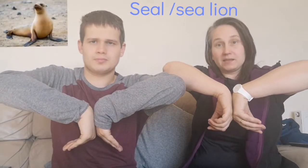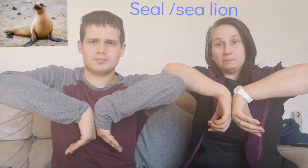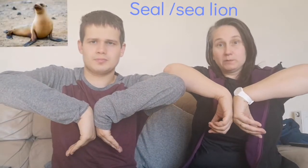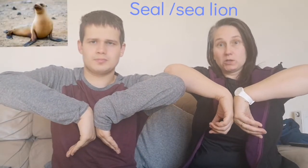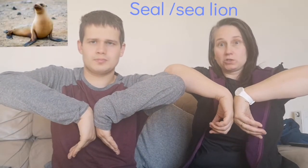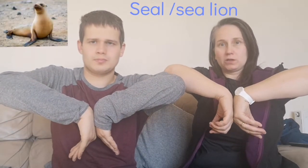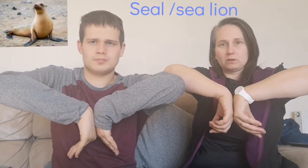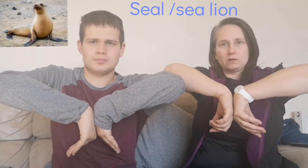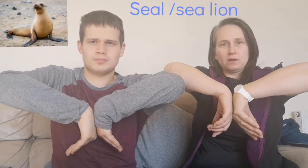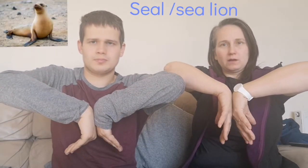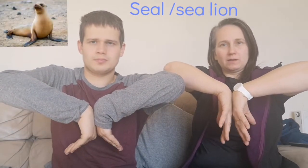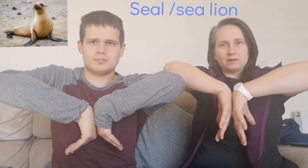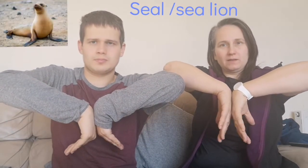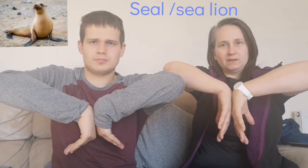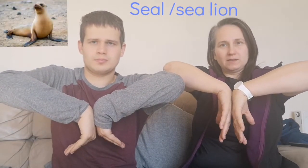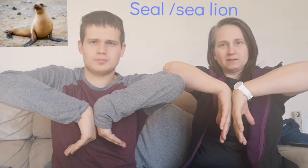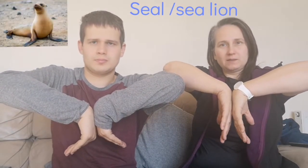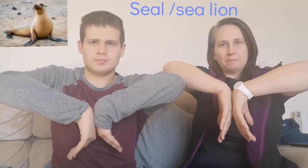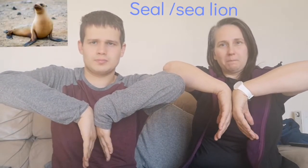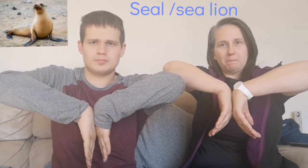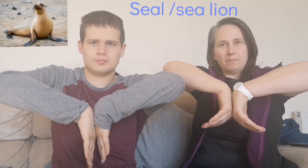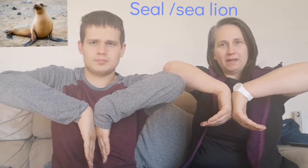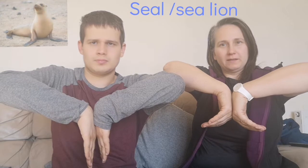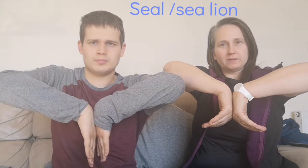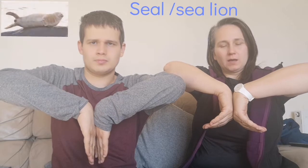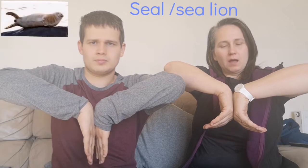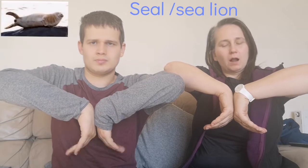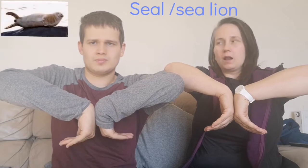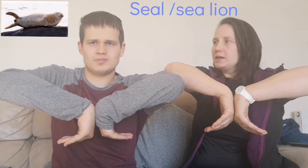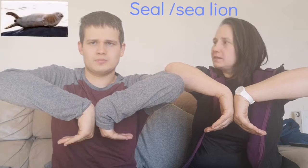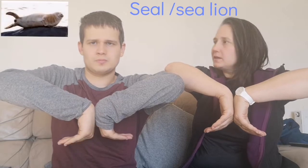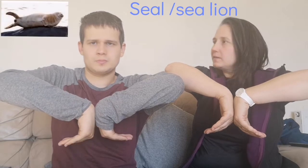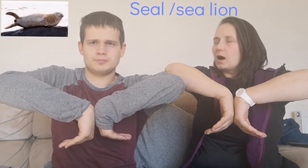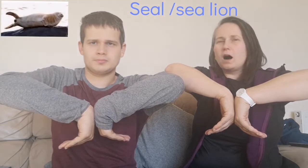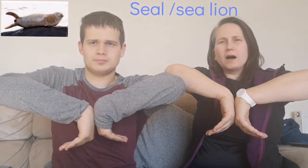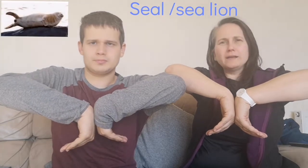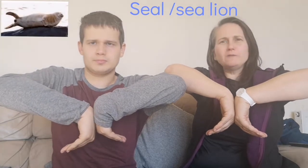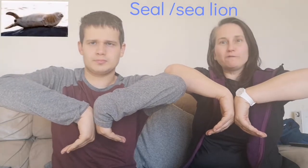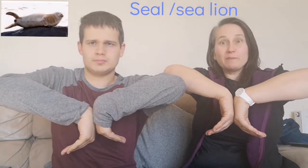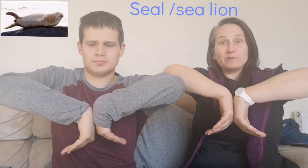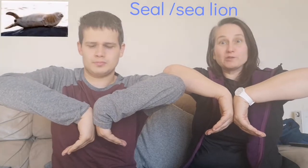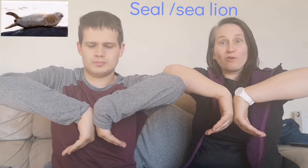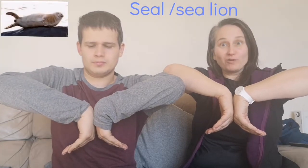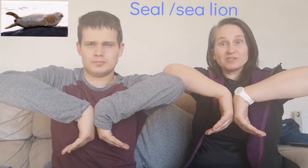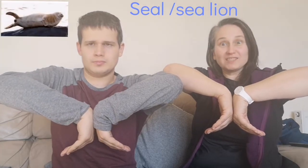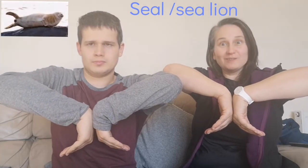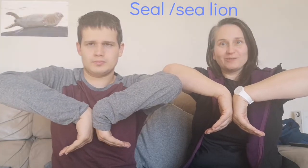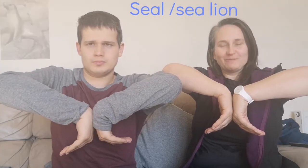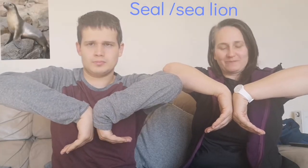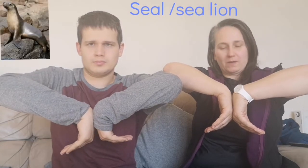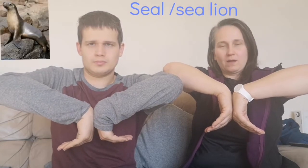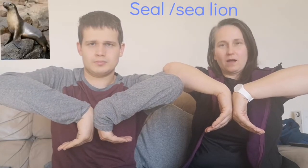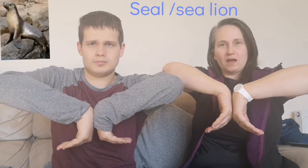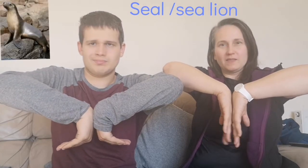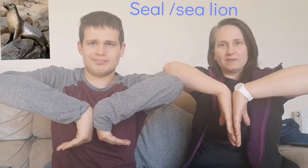keep them touching? Now these bend like they're the hind flippers on a seal. And then